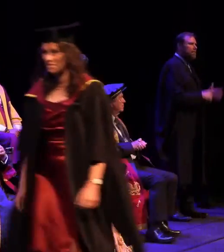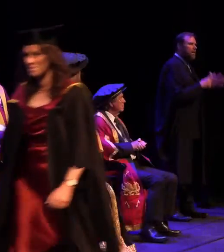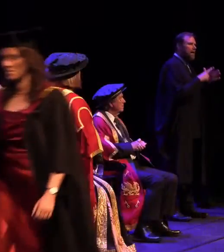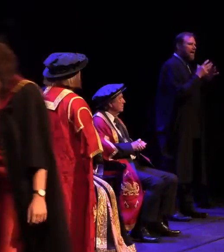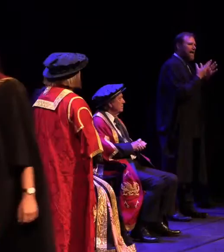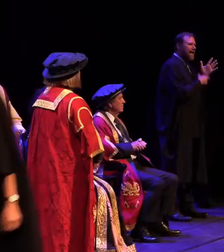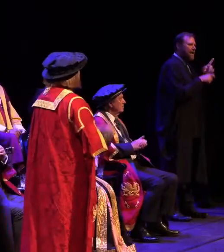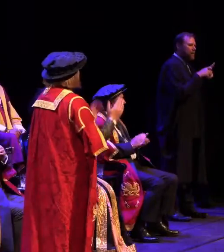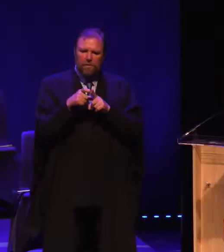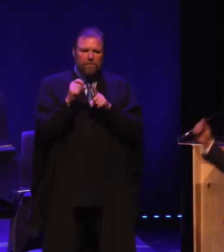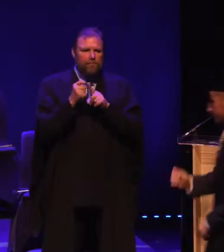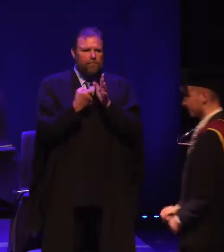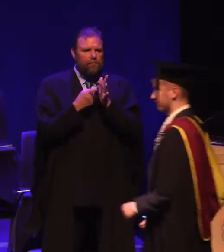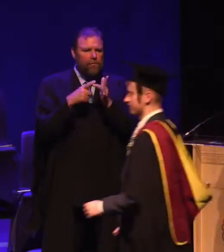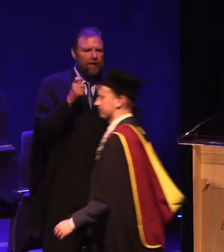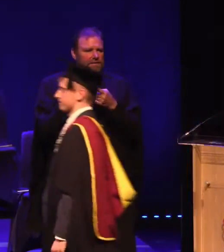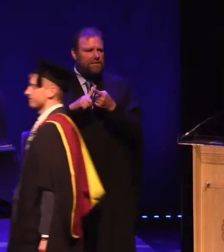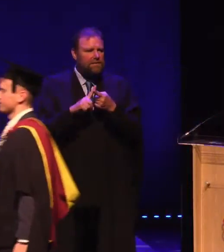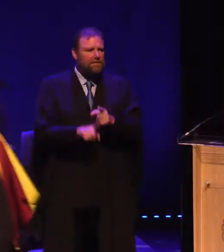Edward Price.